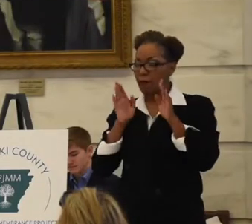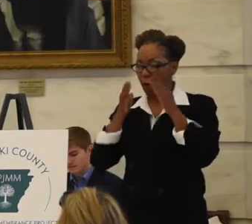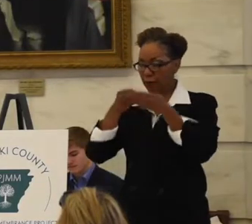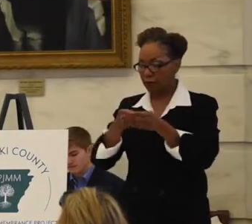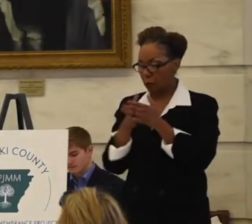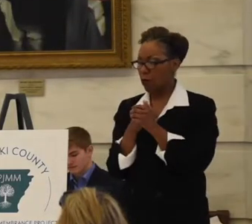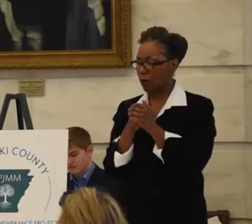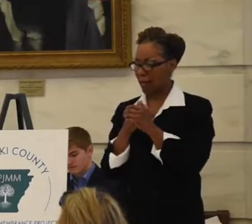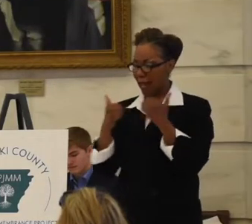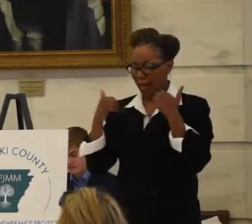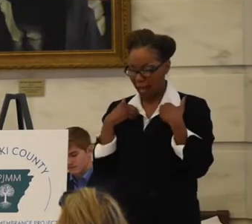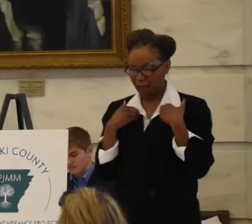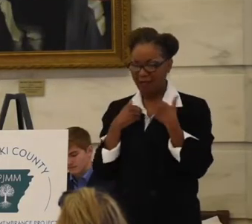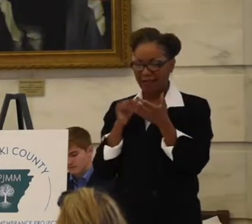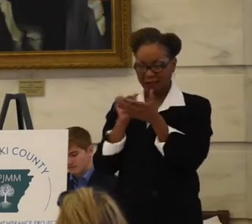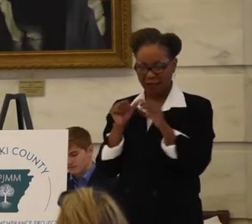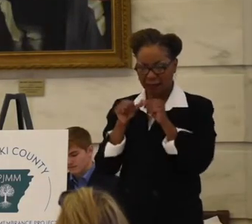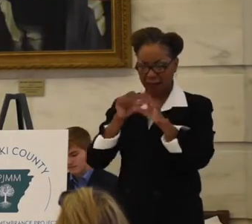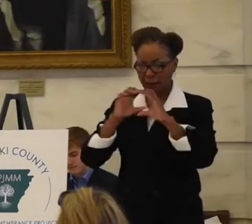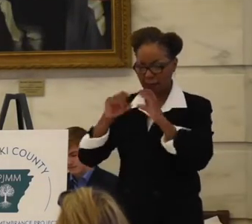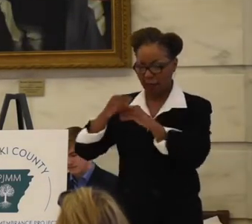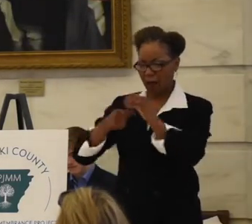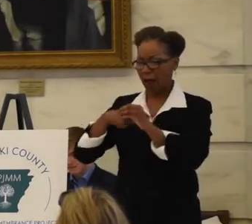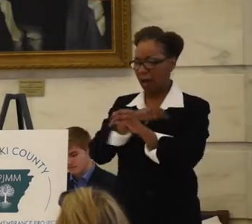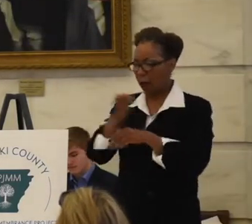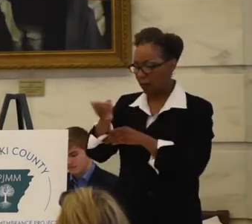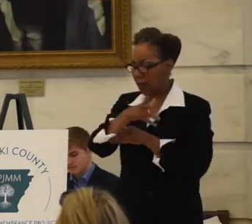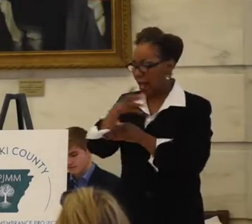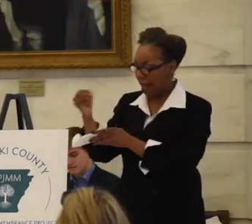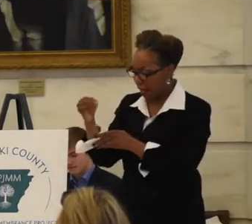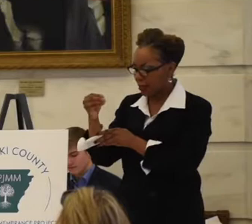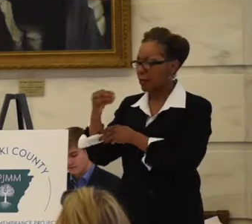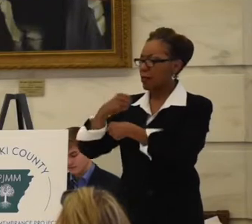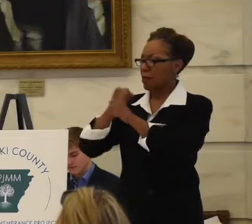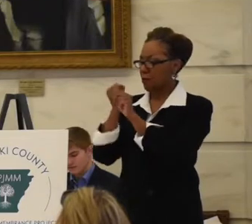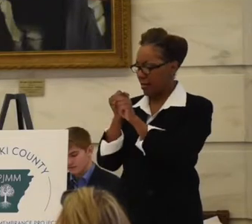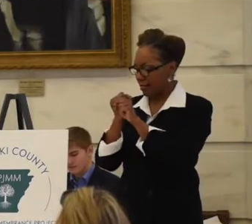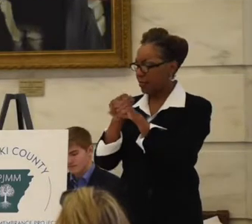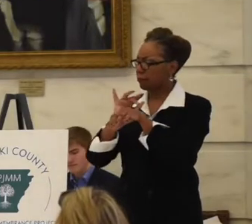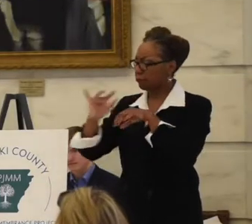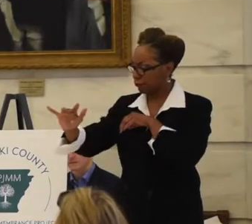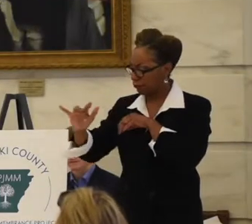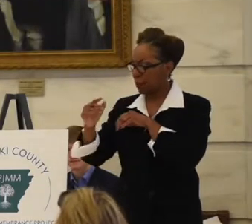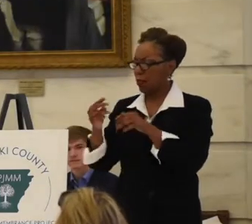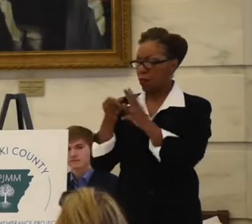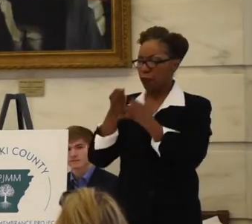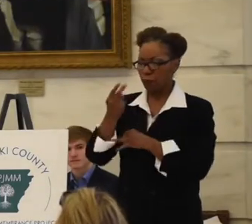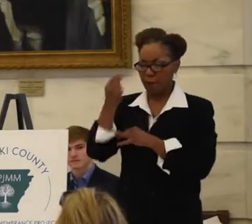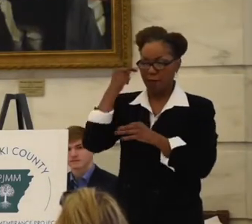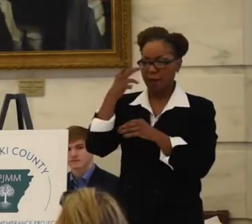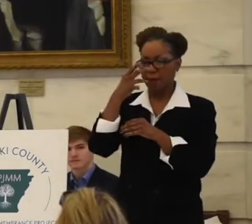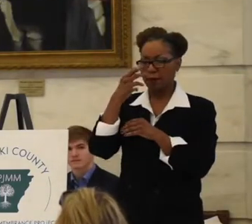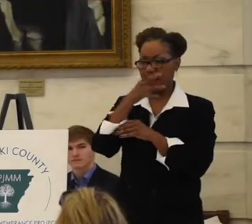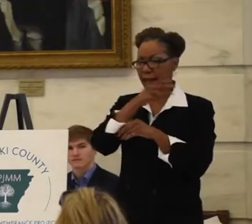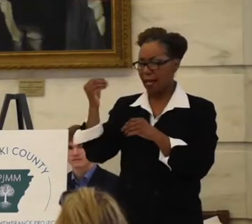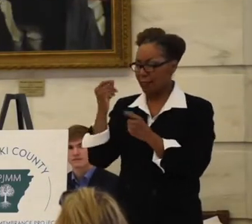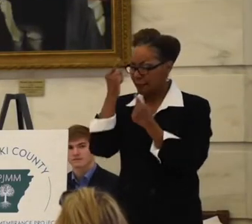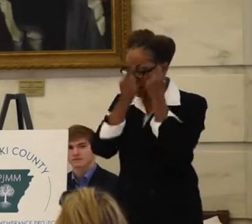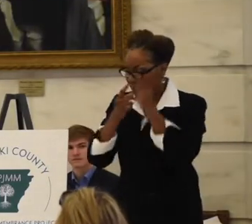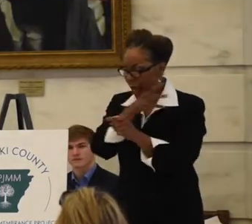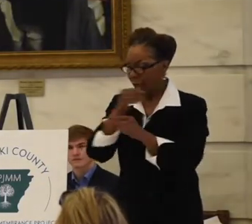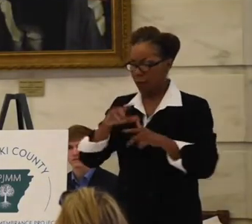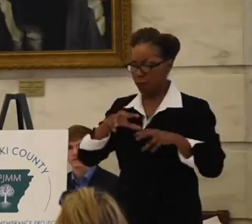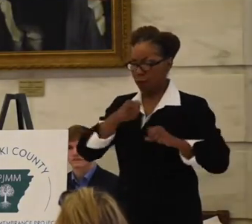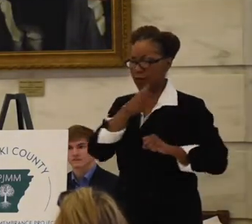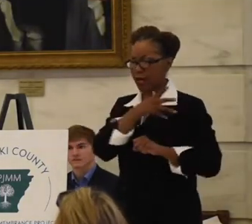Focusing on having these honest conversations about our history, in formalizing spaces for memory, for reflection, for grieving, and